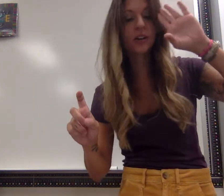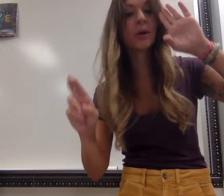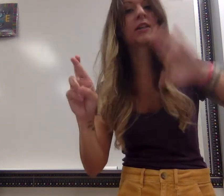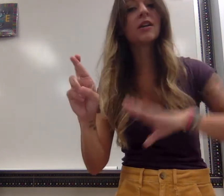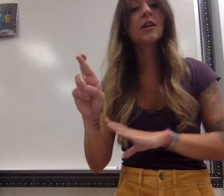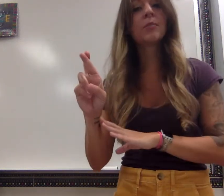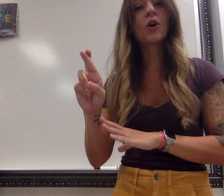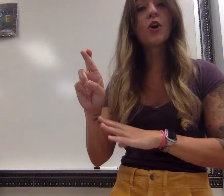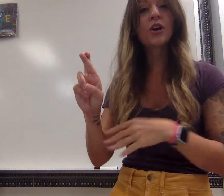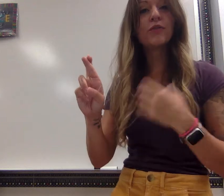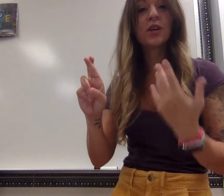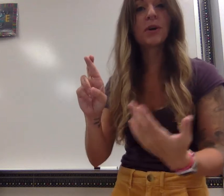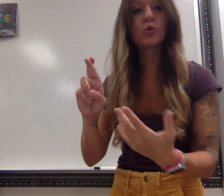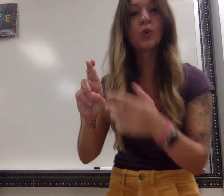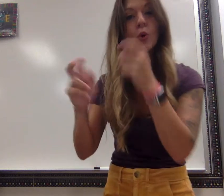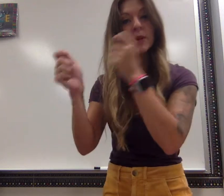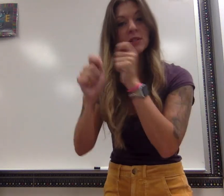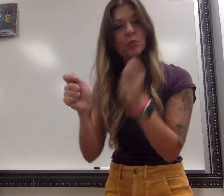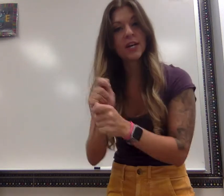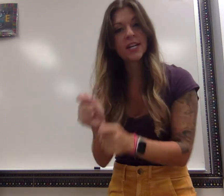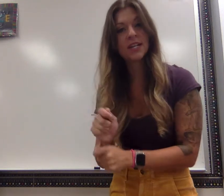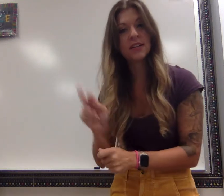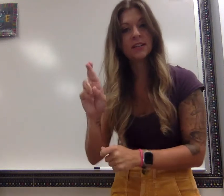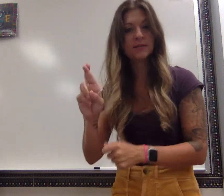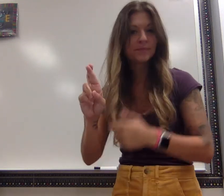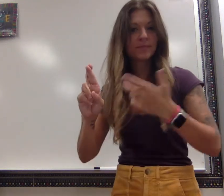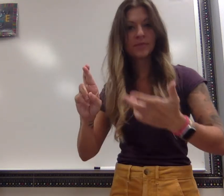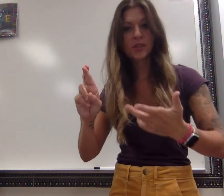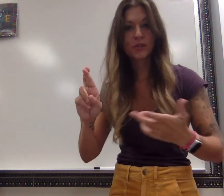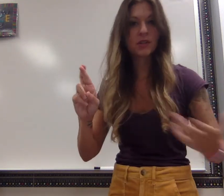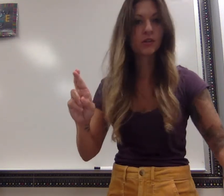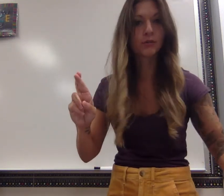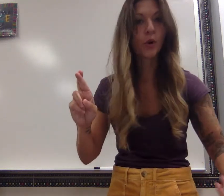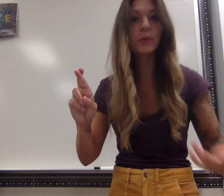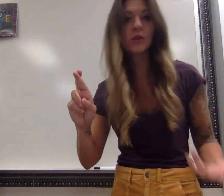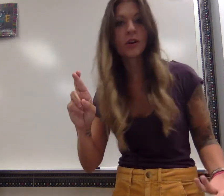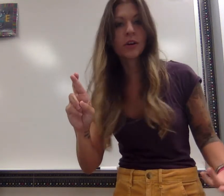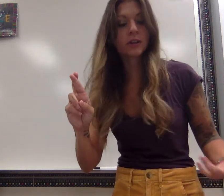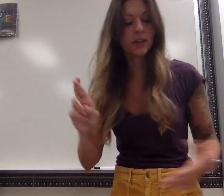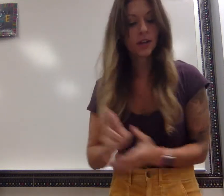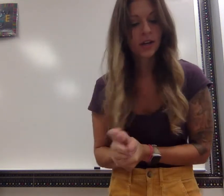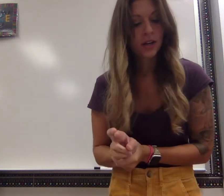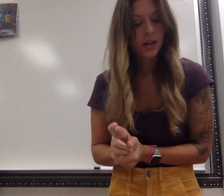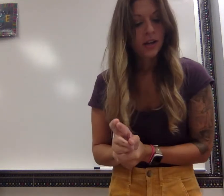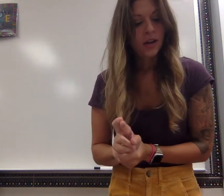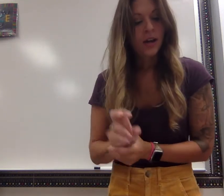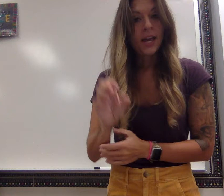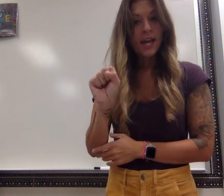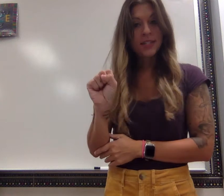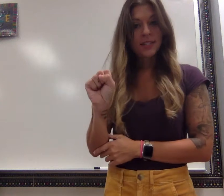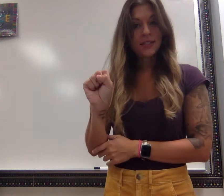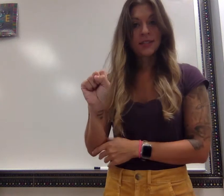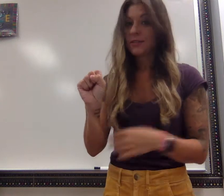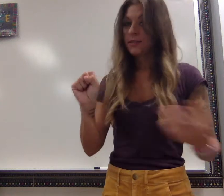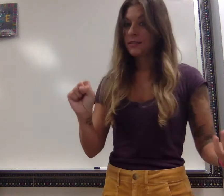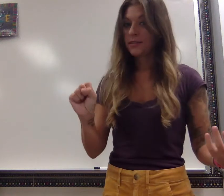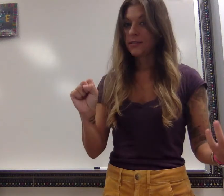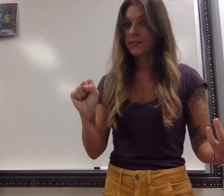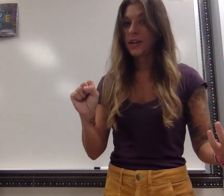mind. But R, if you think about a rope, it's braided. The first letter of rope is R. S, I don't know